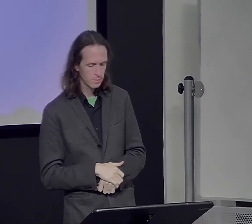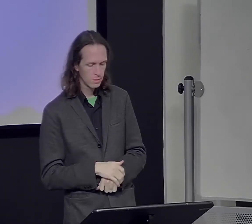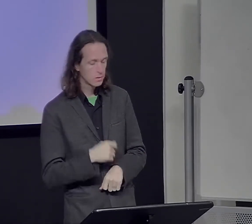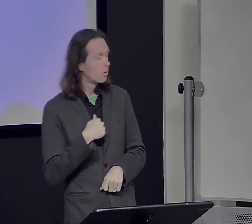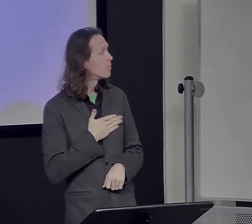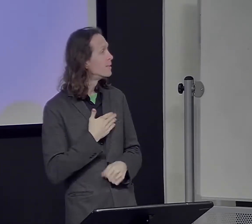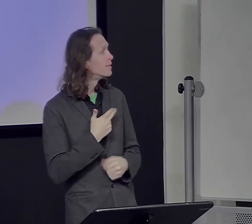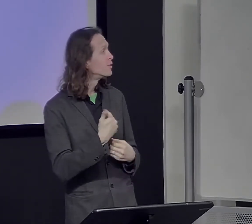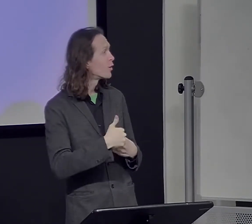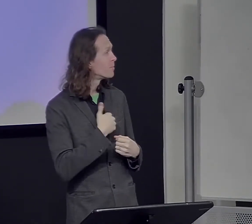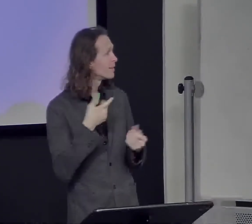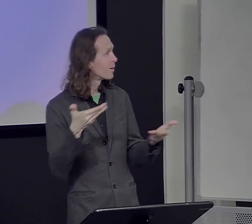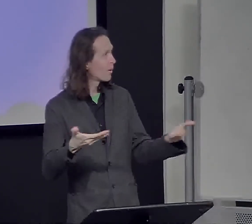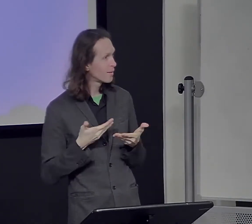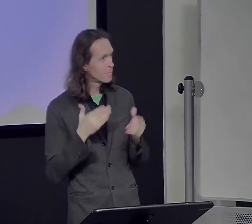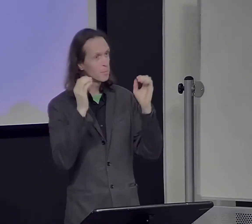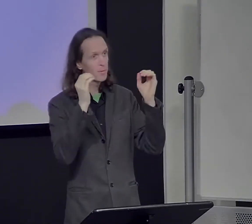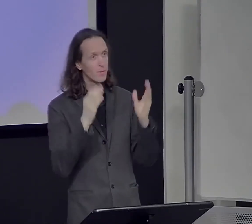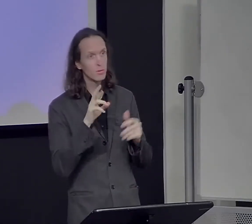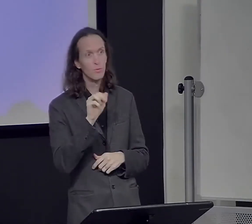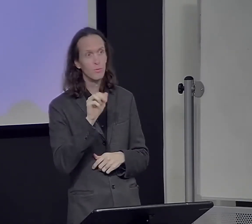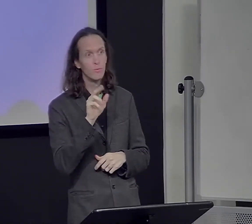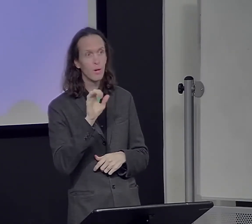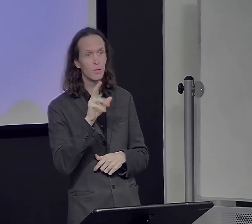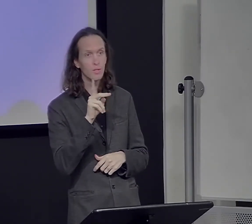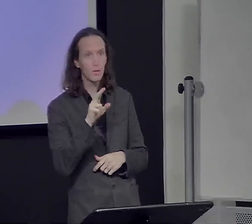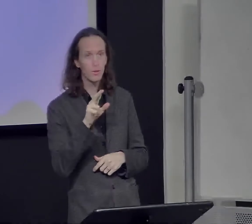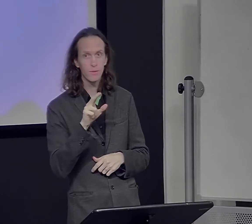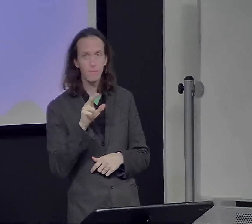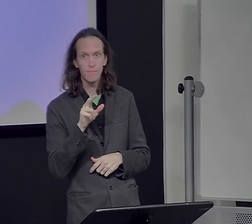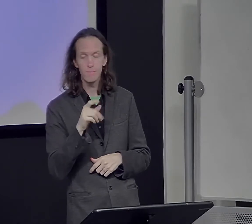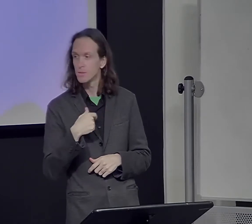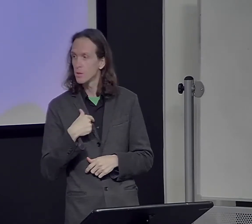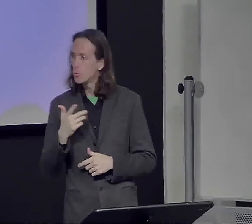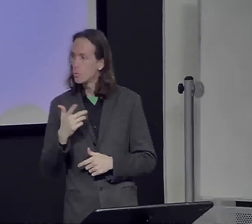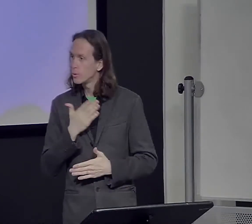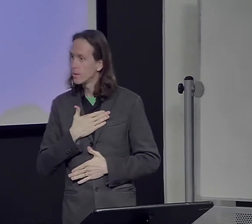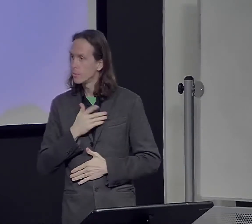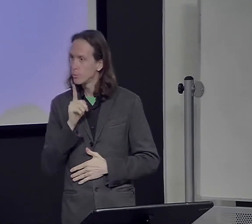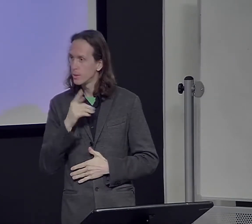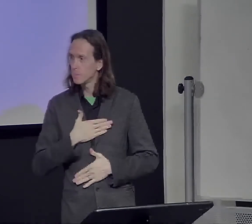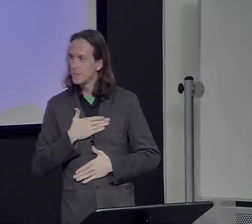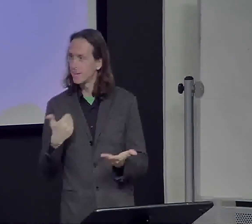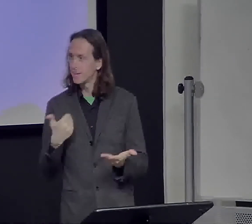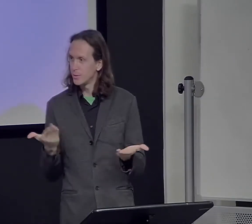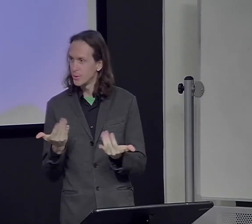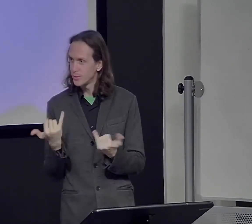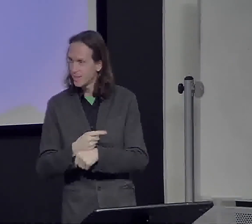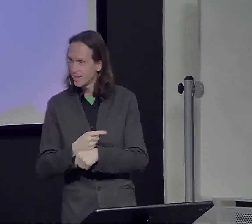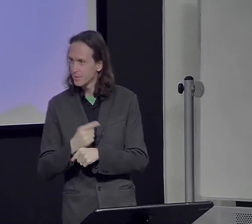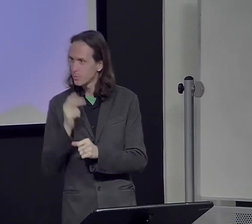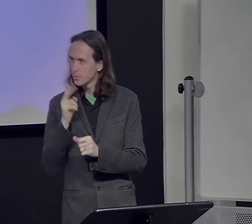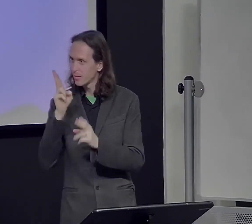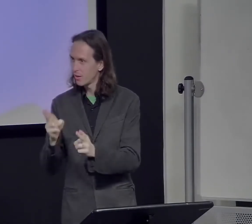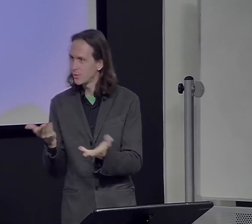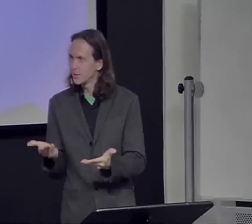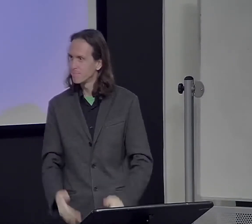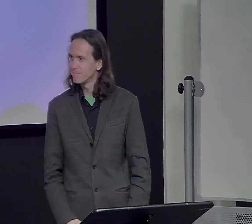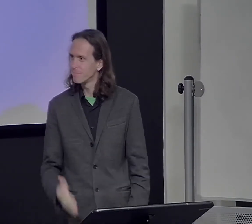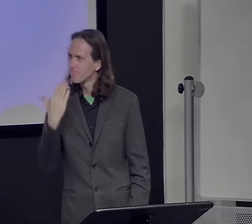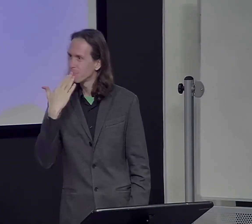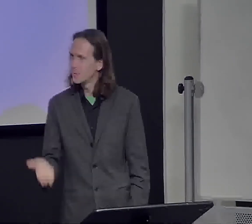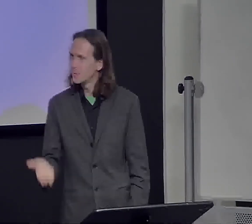work. So please join me in welcoming Professor Rauschecker. We're really, really pleased to have you here today, sir.